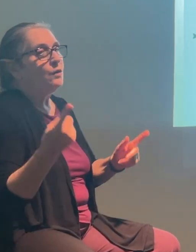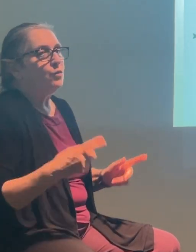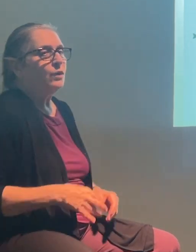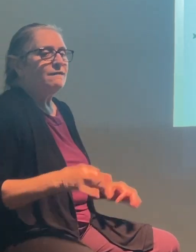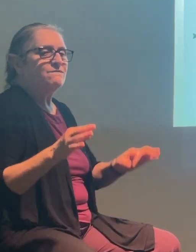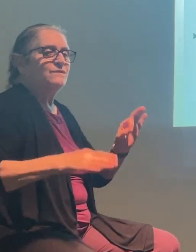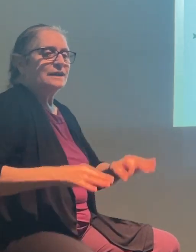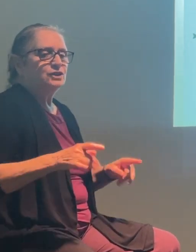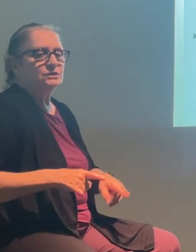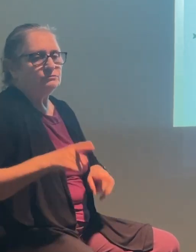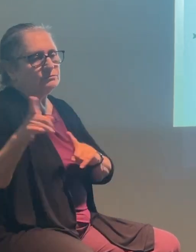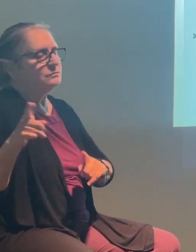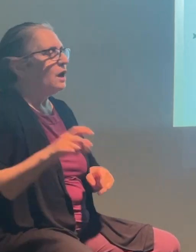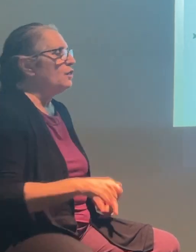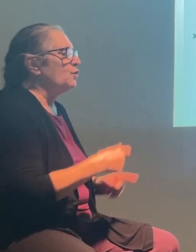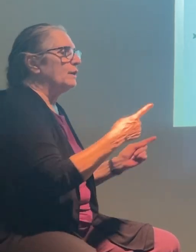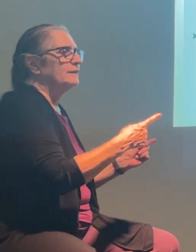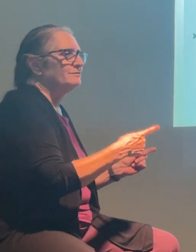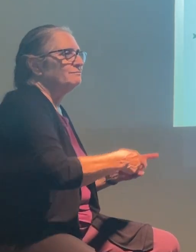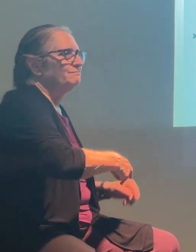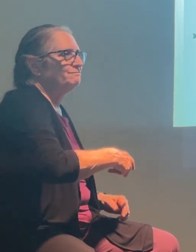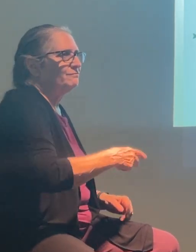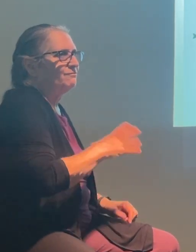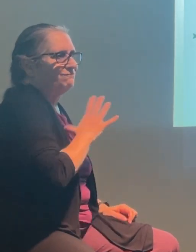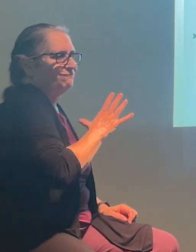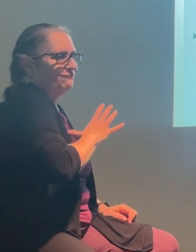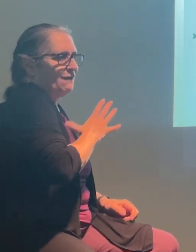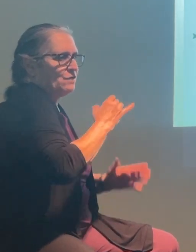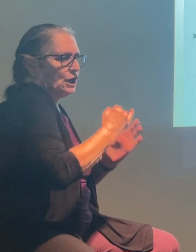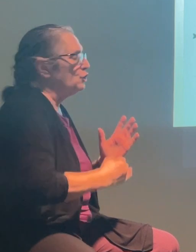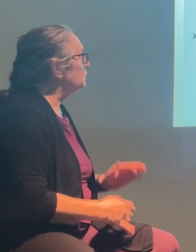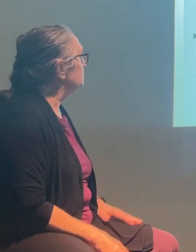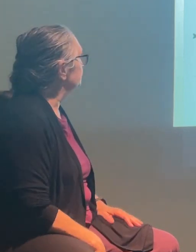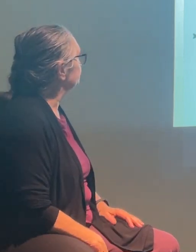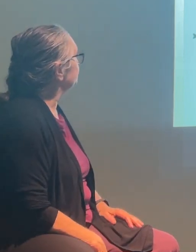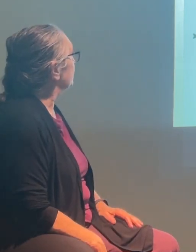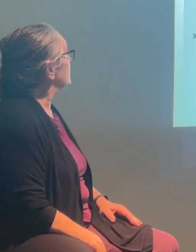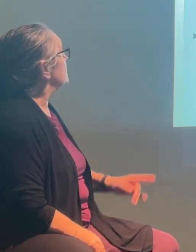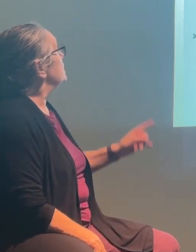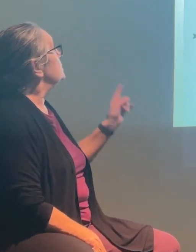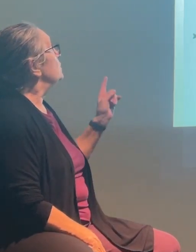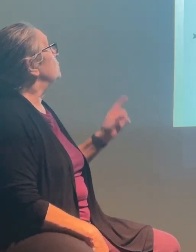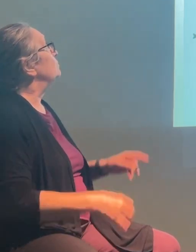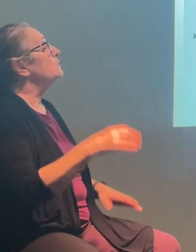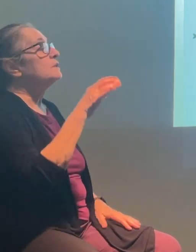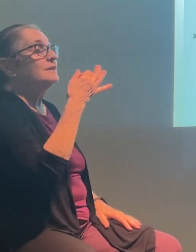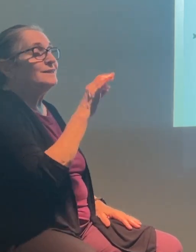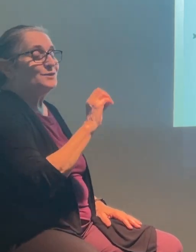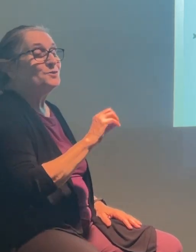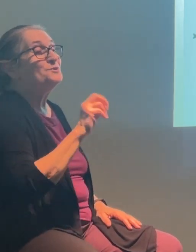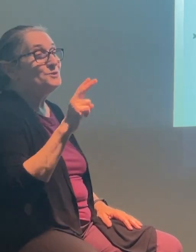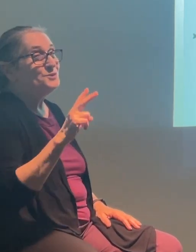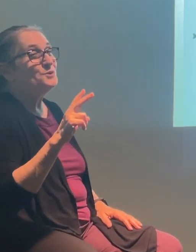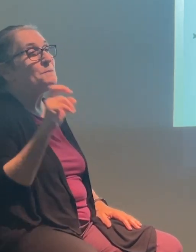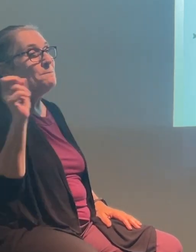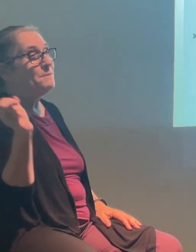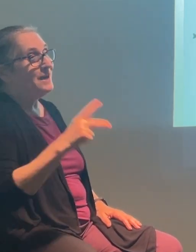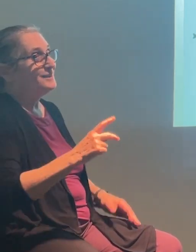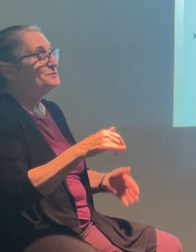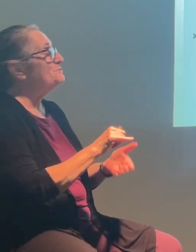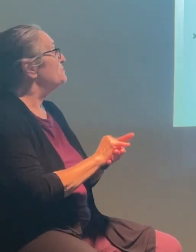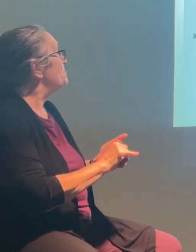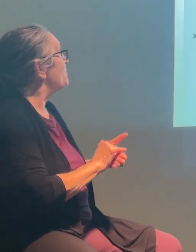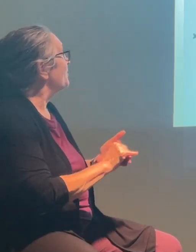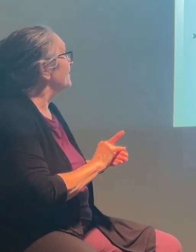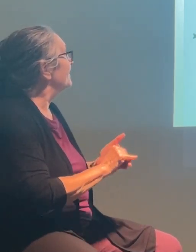like fine art sculpture. So by 1902, Steichen decided to return to New York and launch his professional photography career as